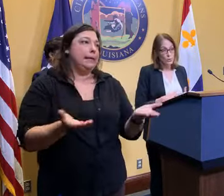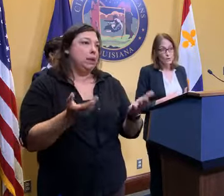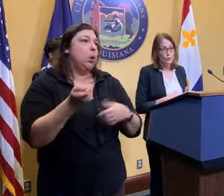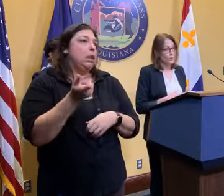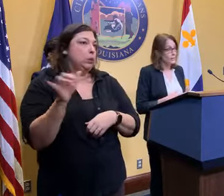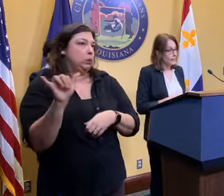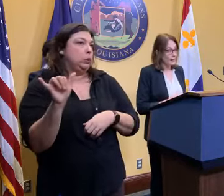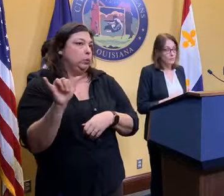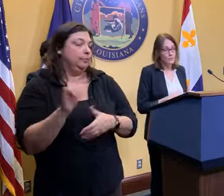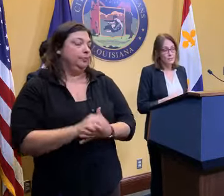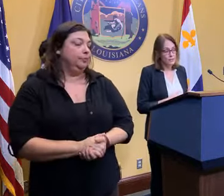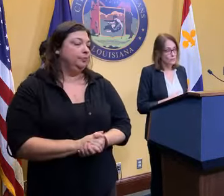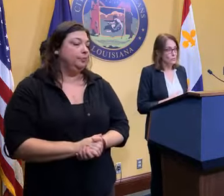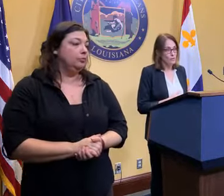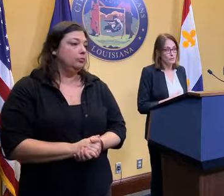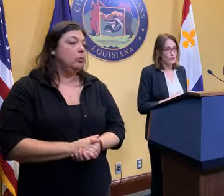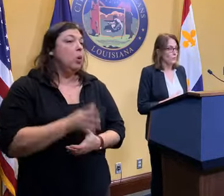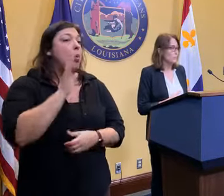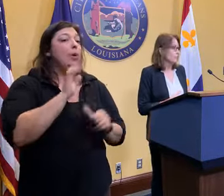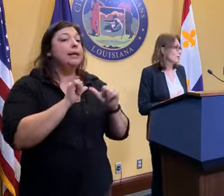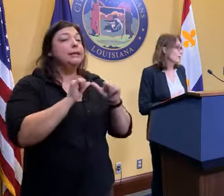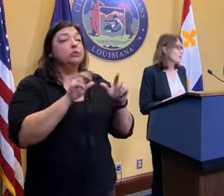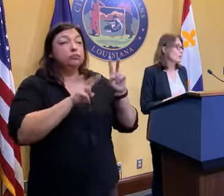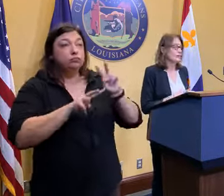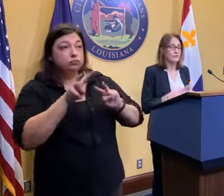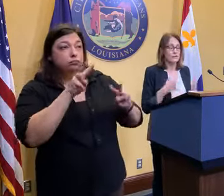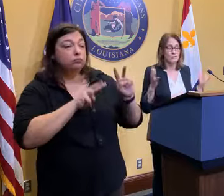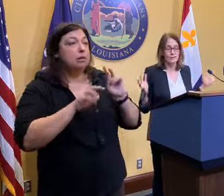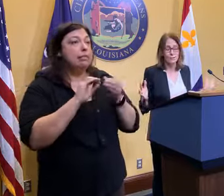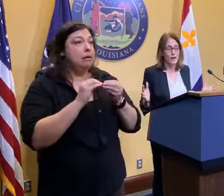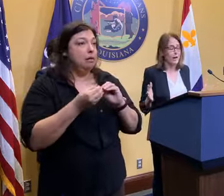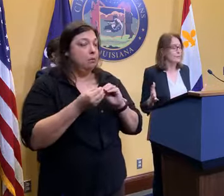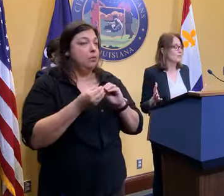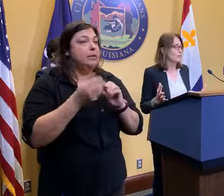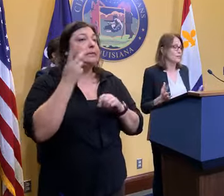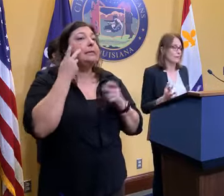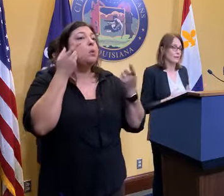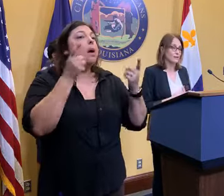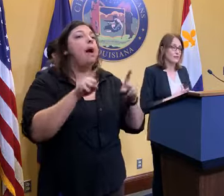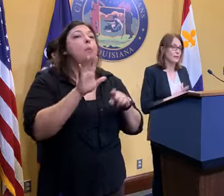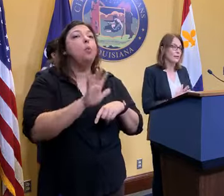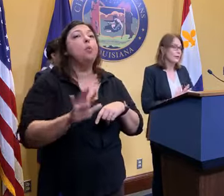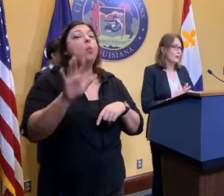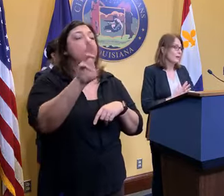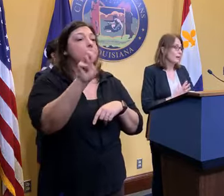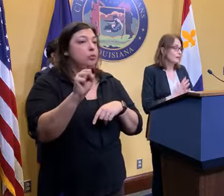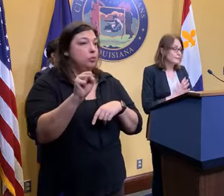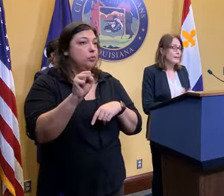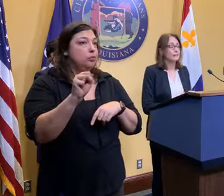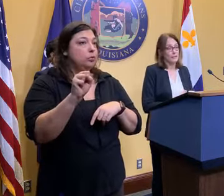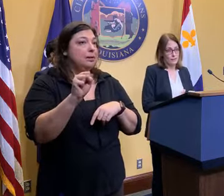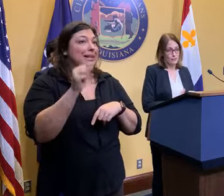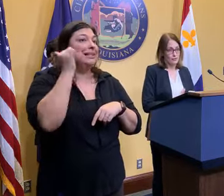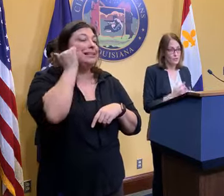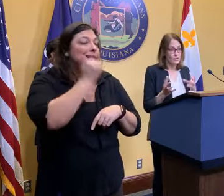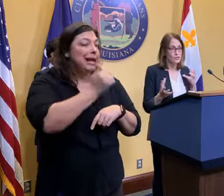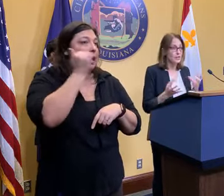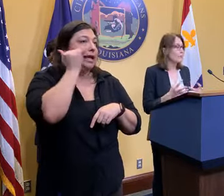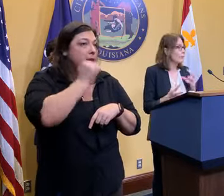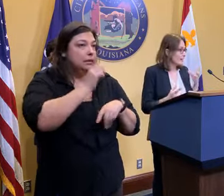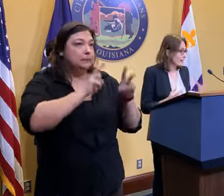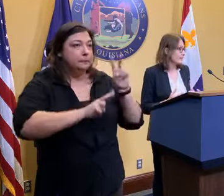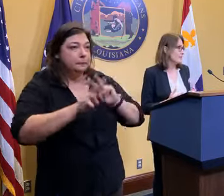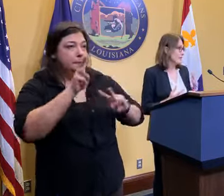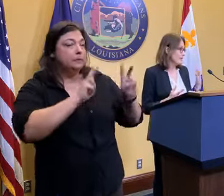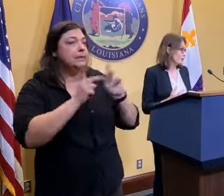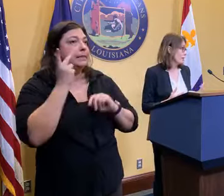So we continue to watch those numbers, we continue to watch what happens in the rest of the country daily to just see